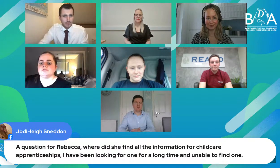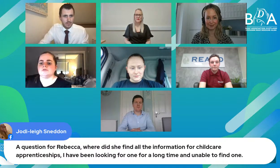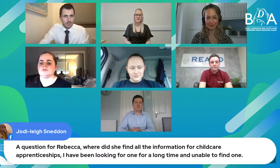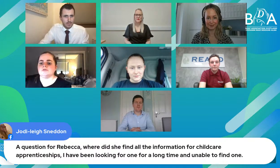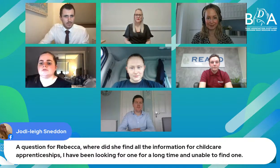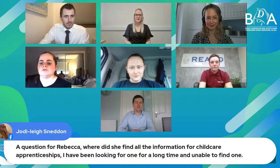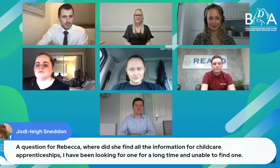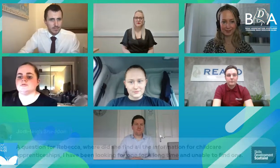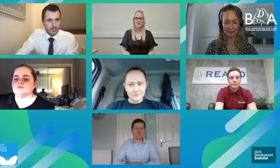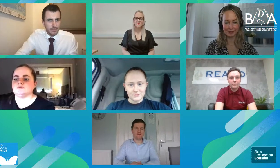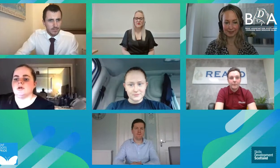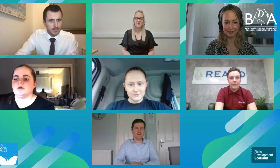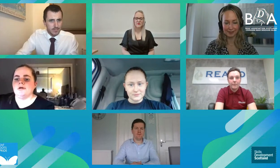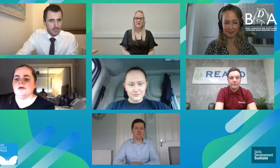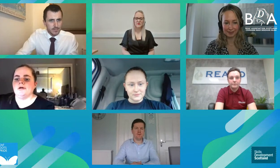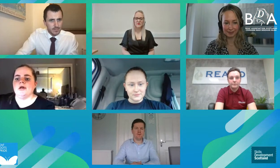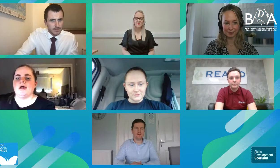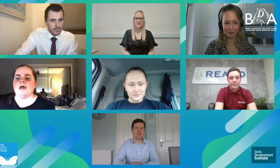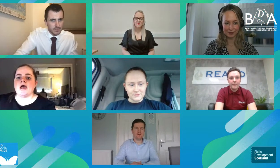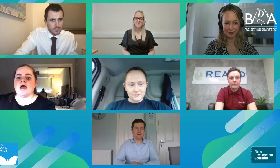to find one.